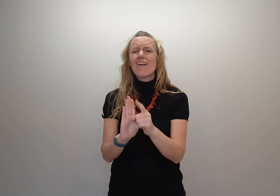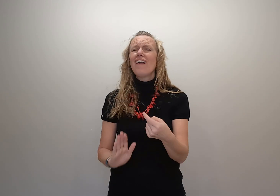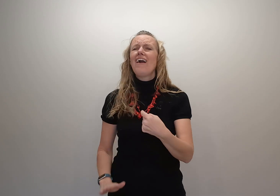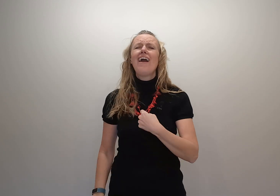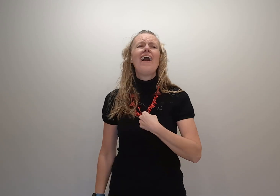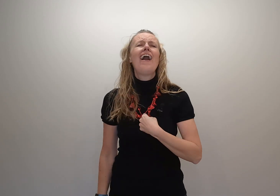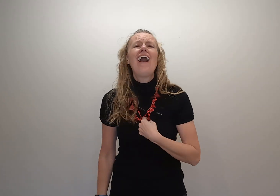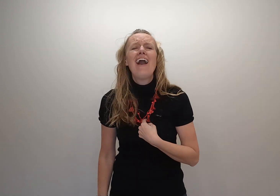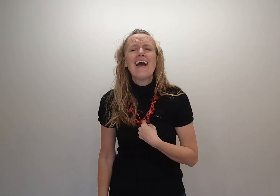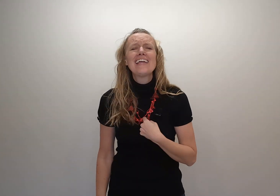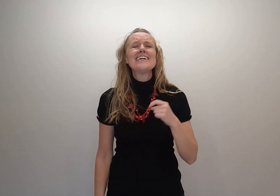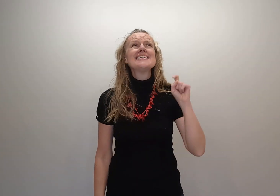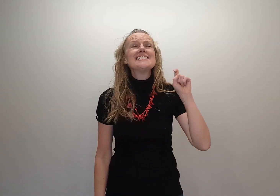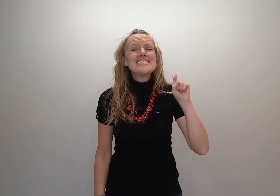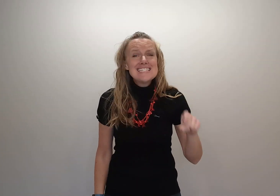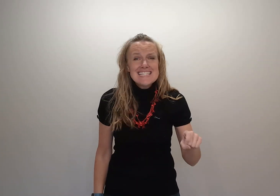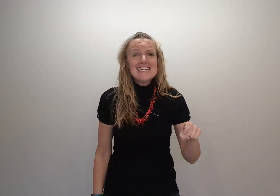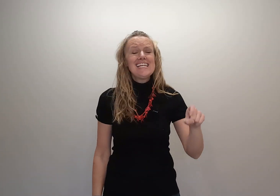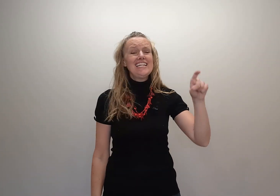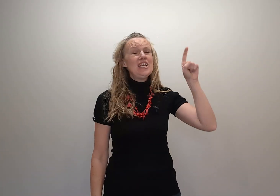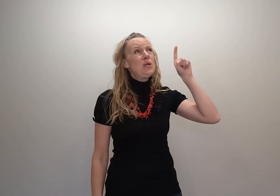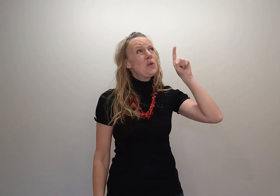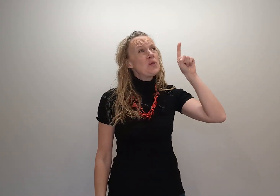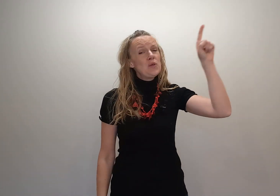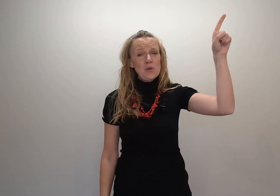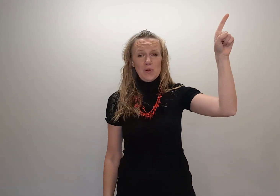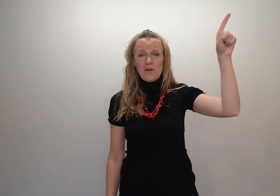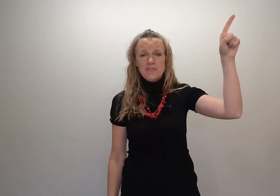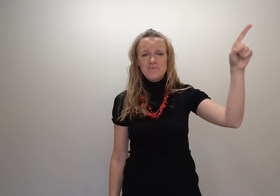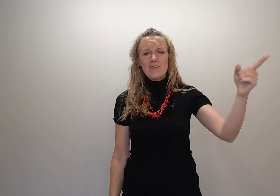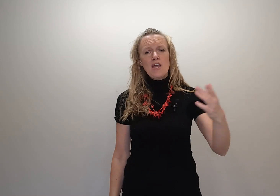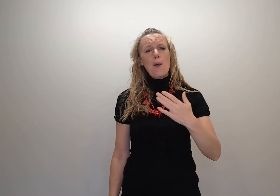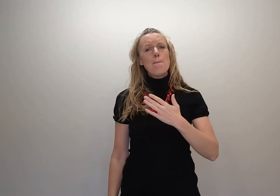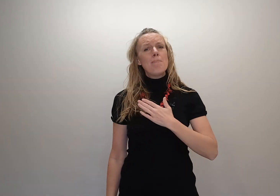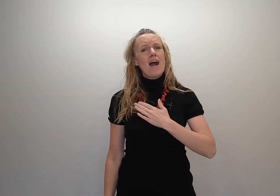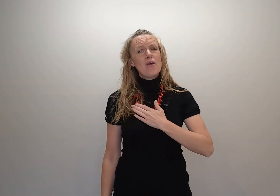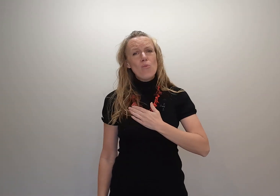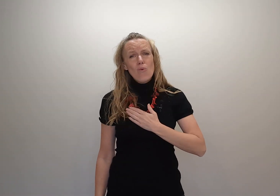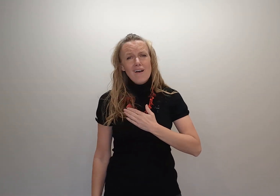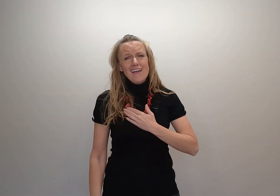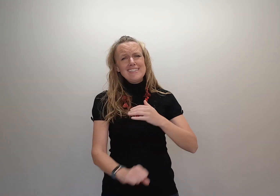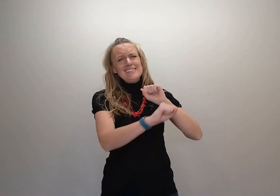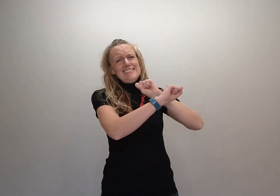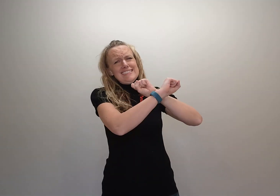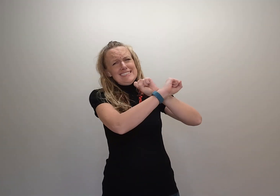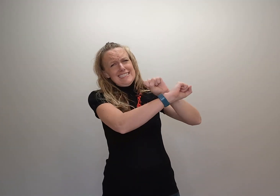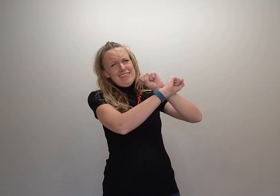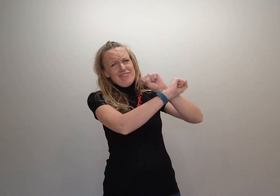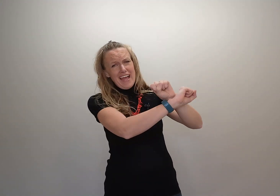hour I need you. My one